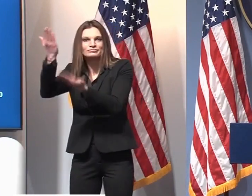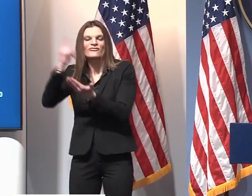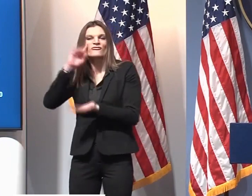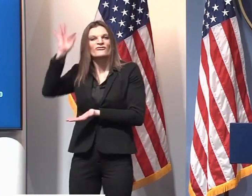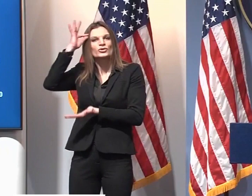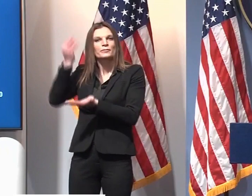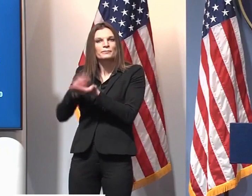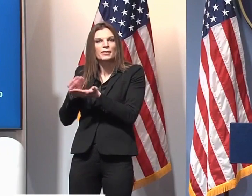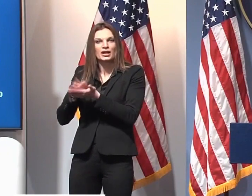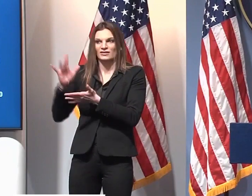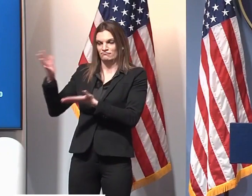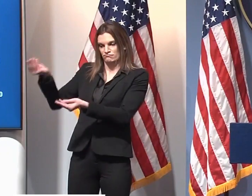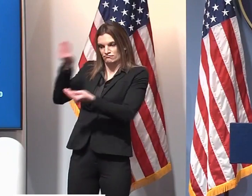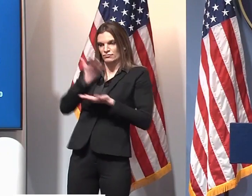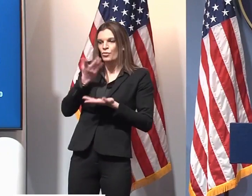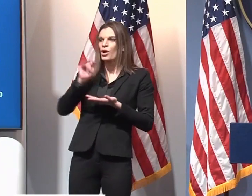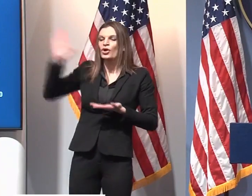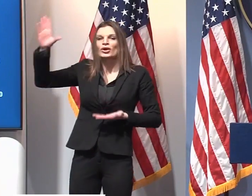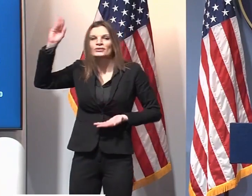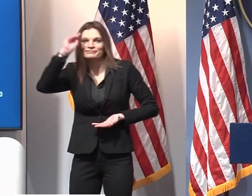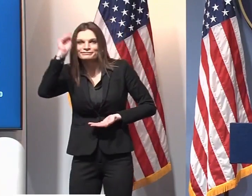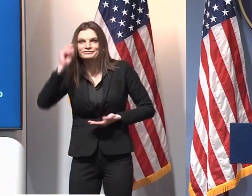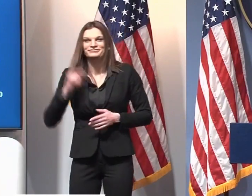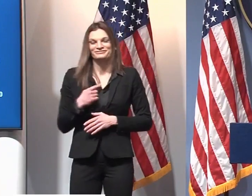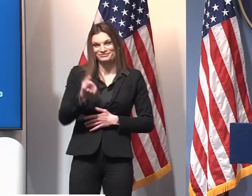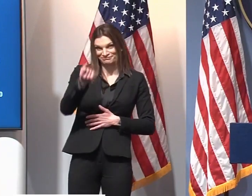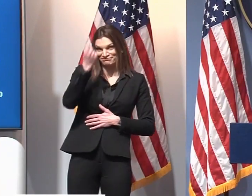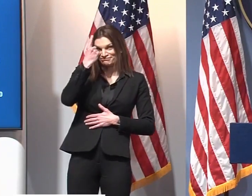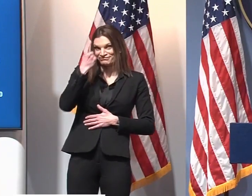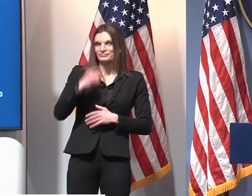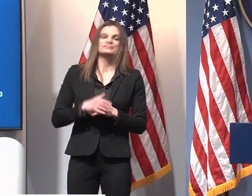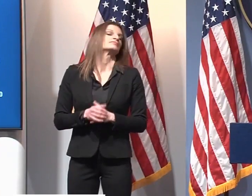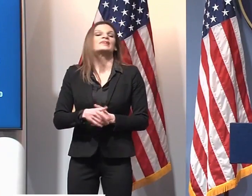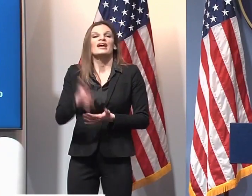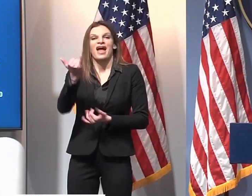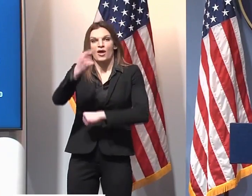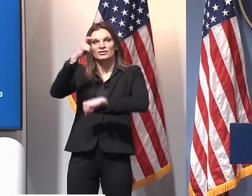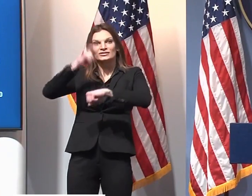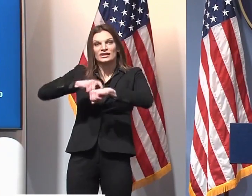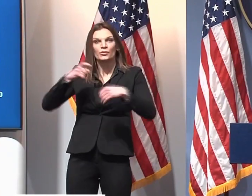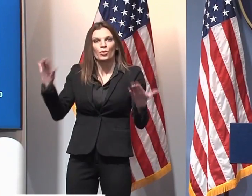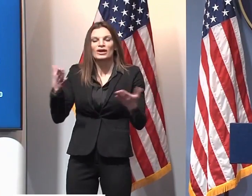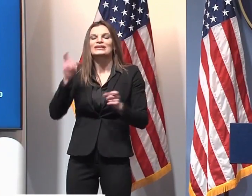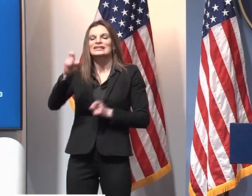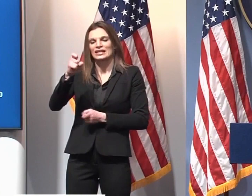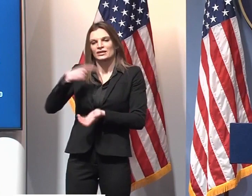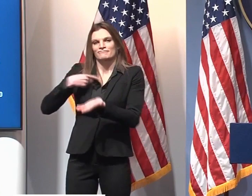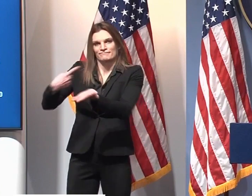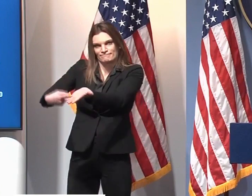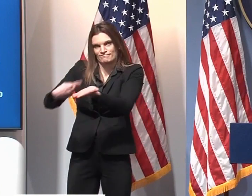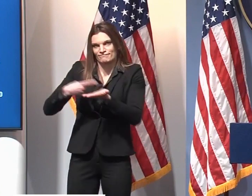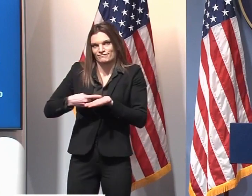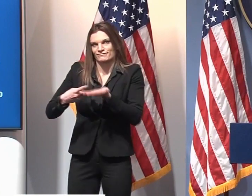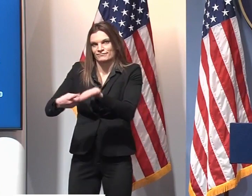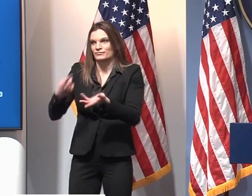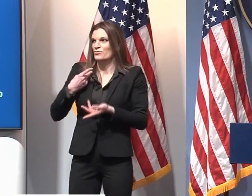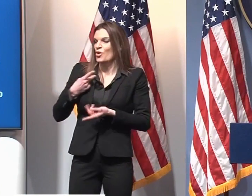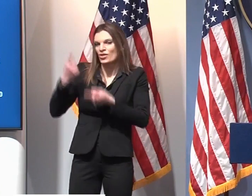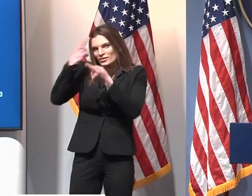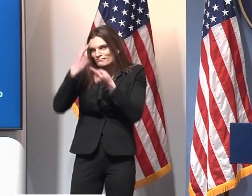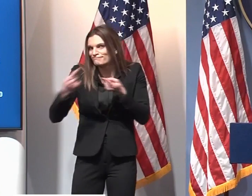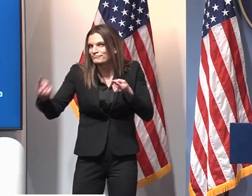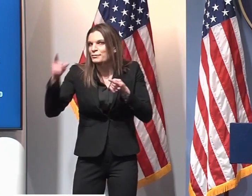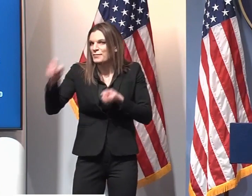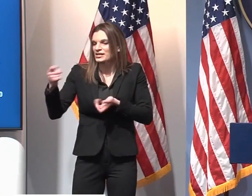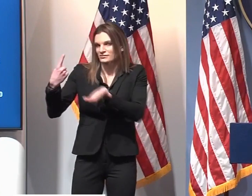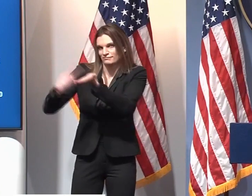dollars available to us, but it's time that we figuratively get in the room and negotiate the details and get it done.